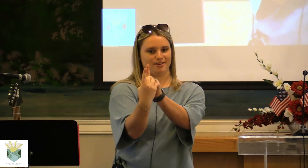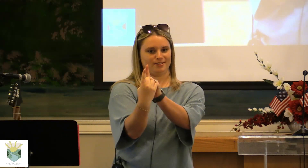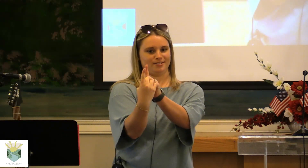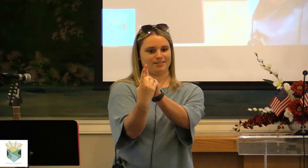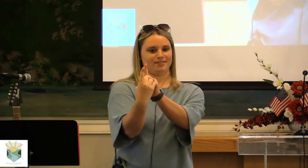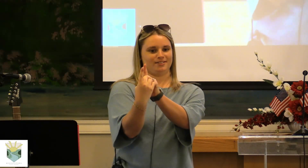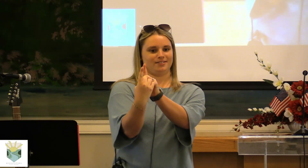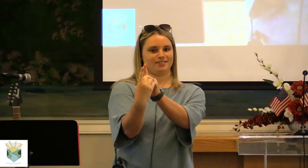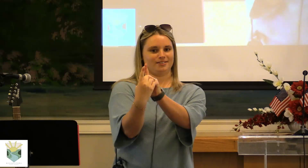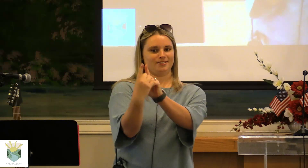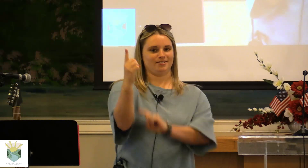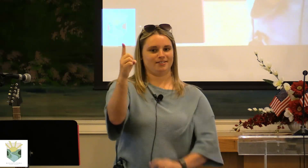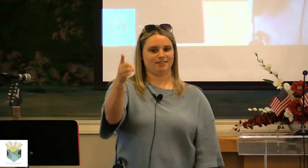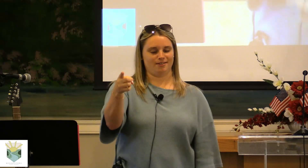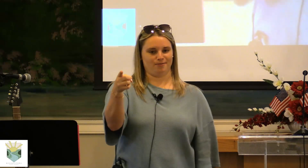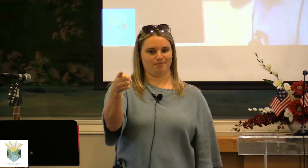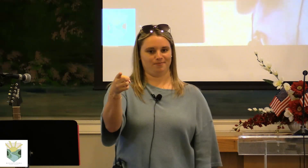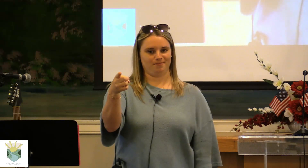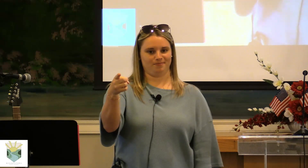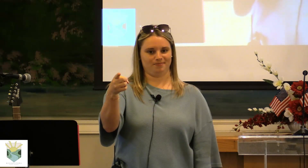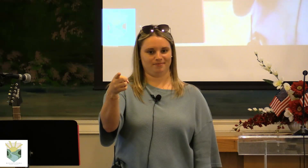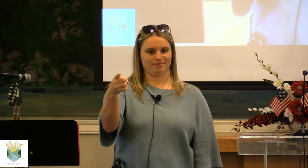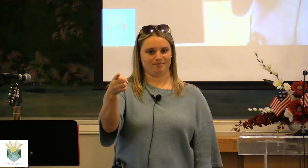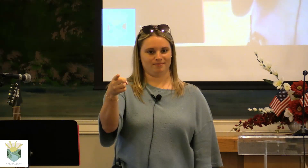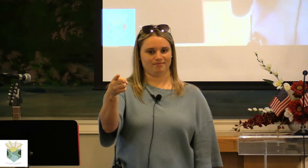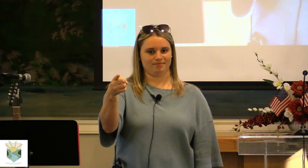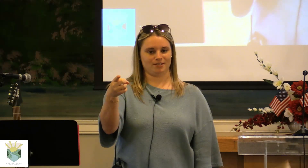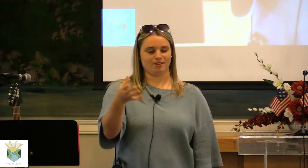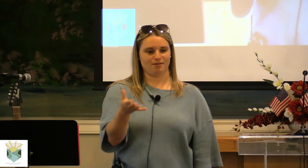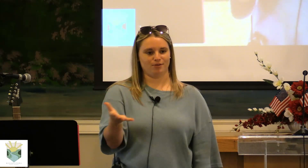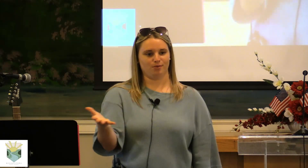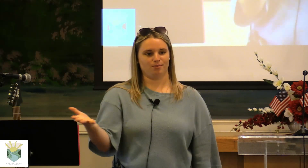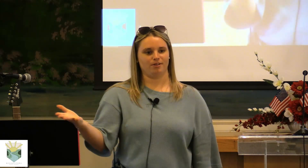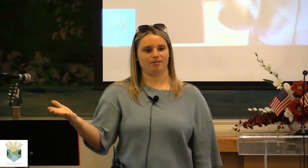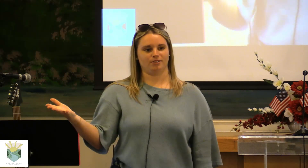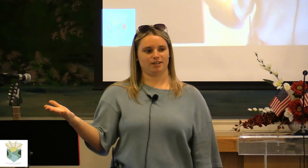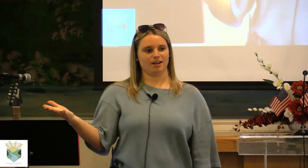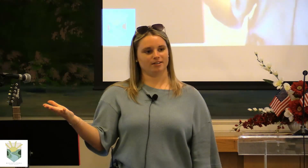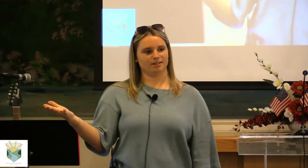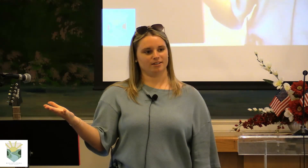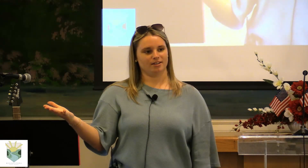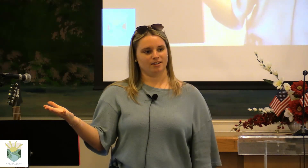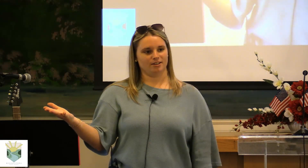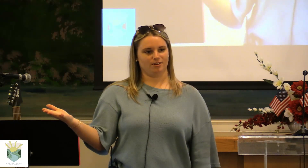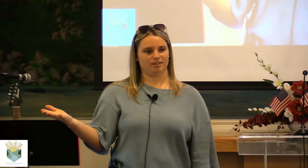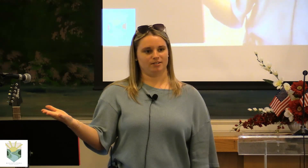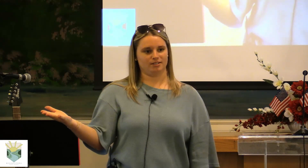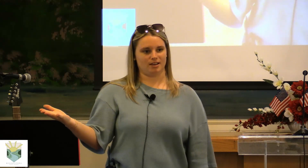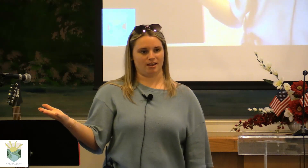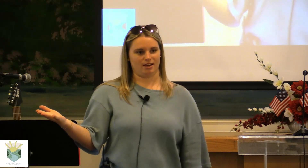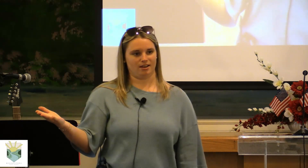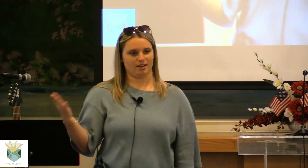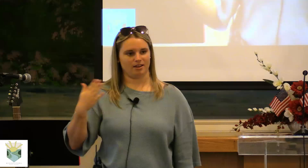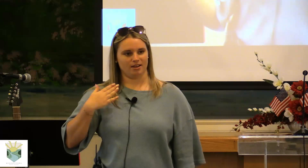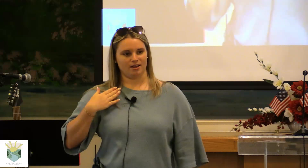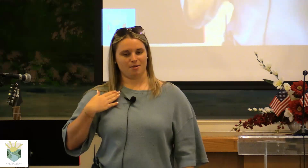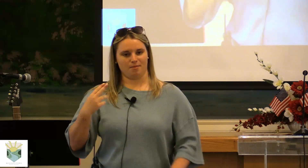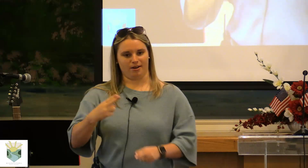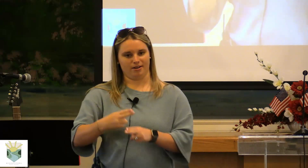meet you. So then if you want to put it all together, you can say my